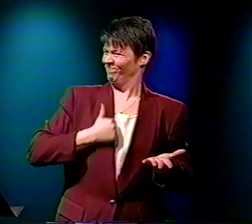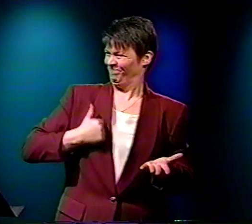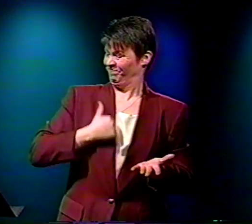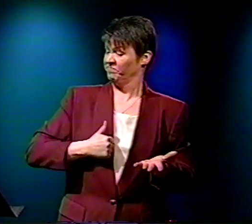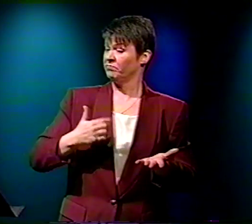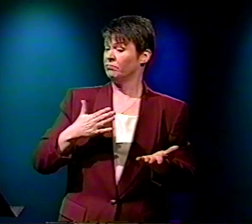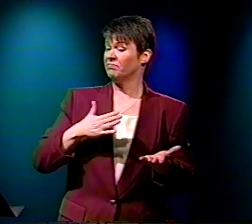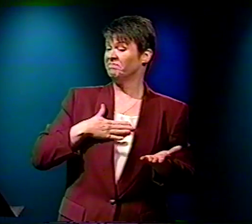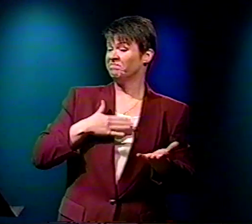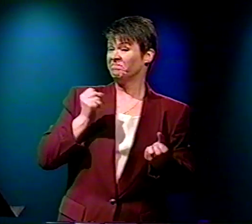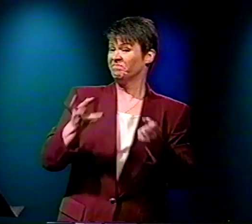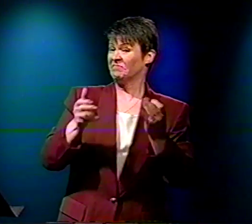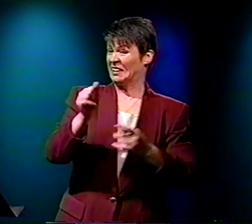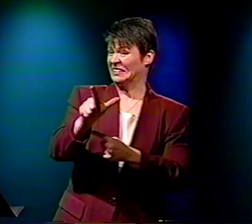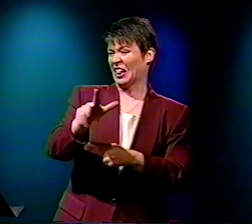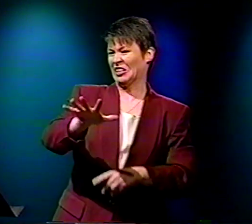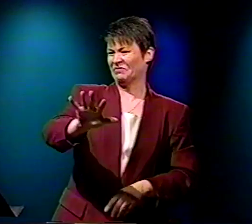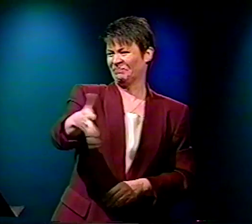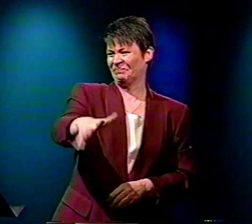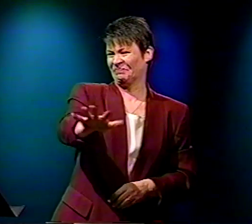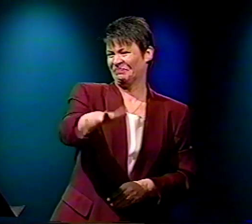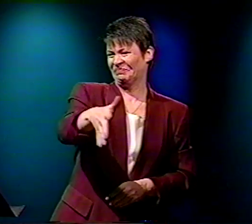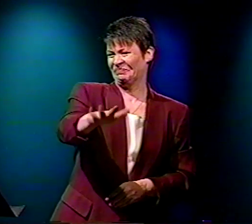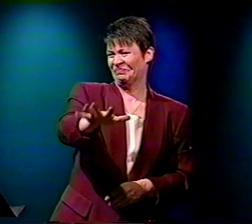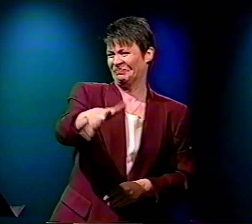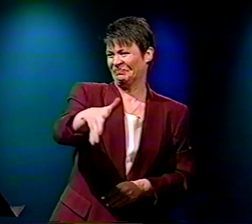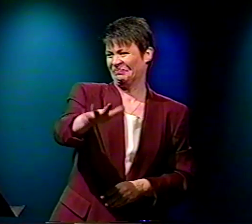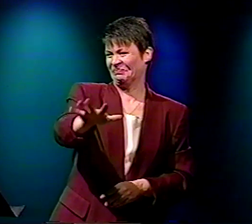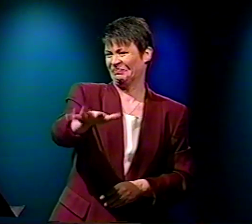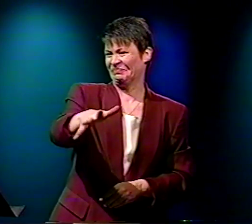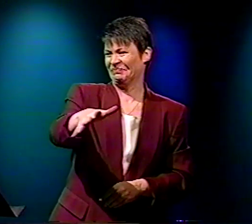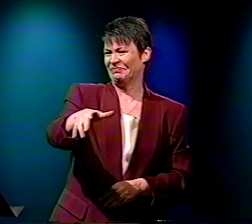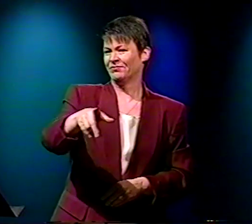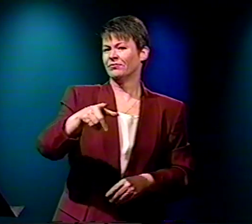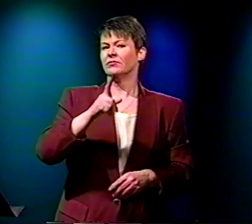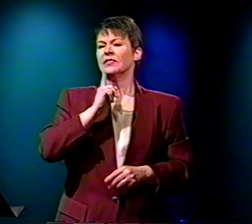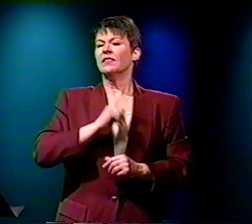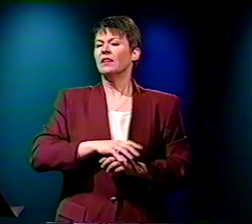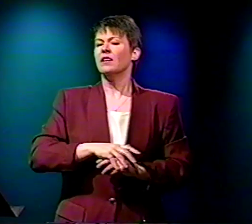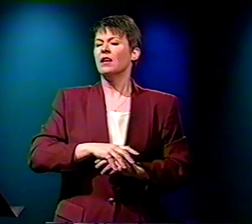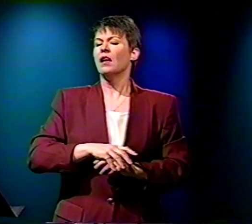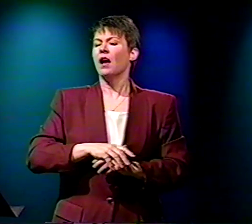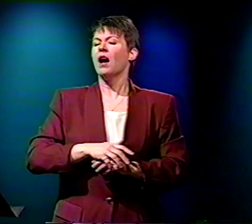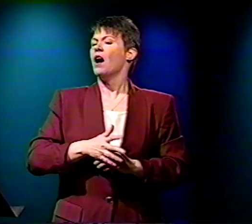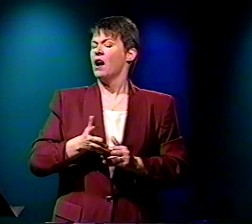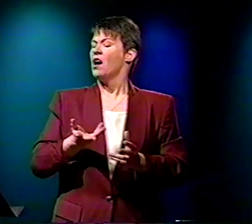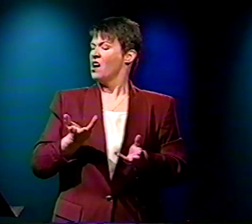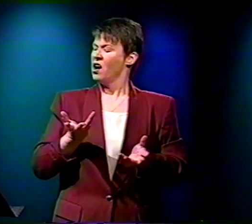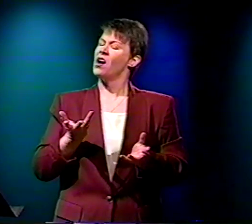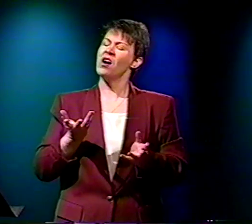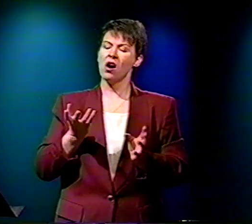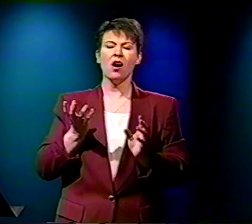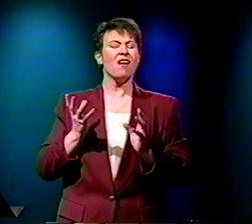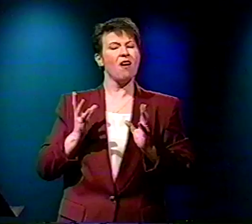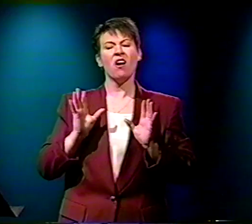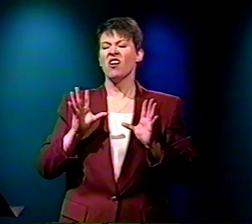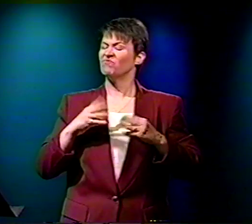says, well, I'm sorry, but I'm not very good at signing ASL, so... Well, the deaf person then